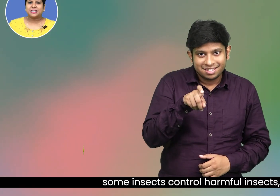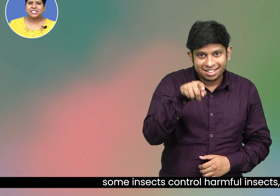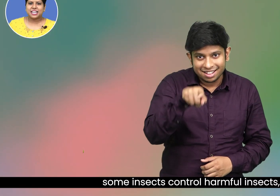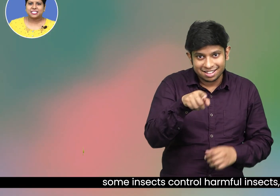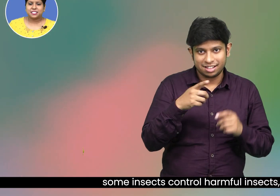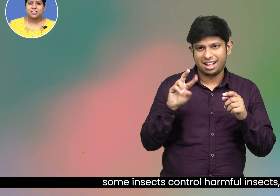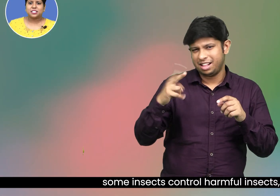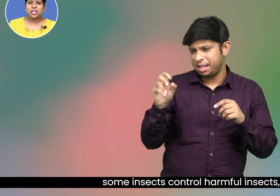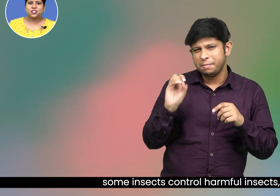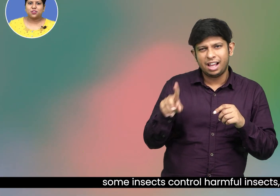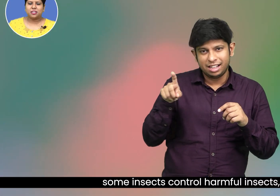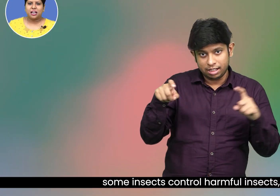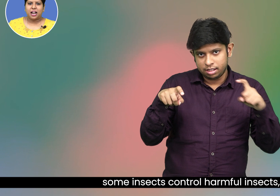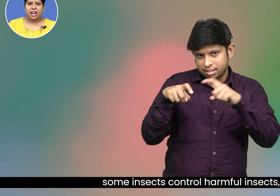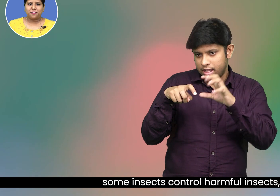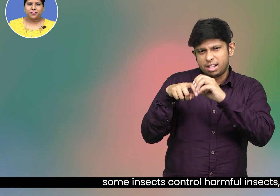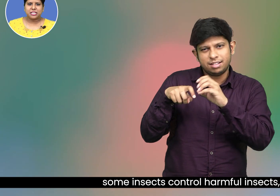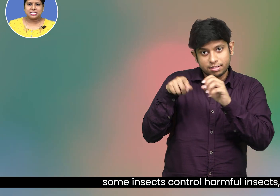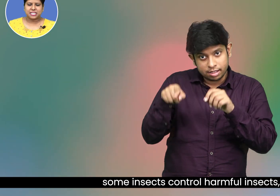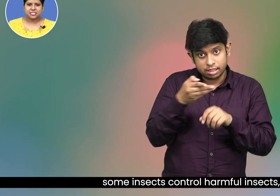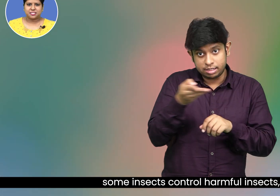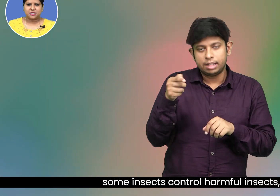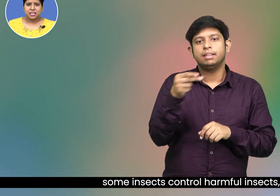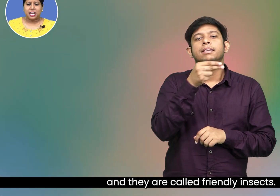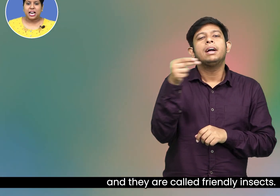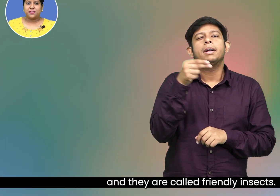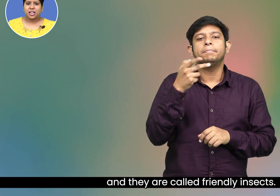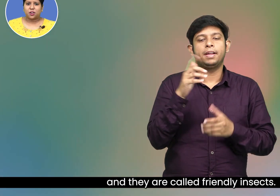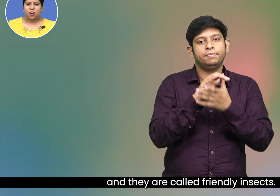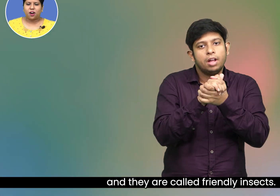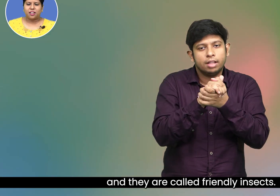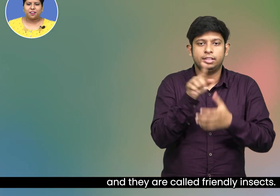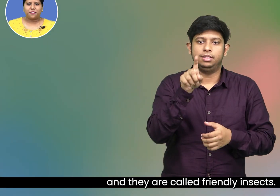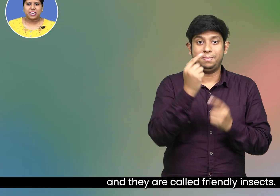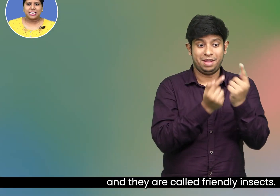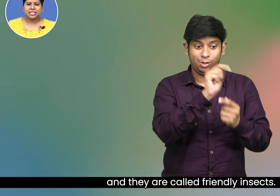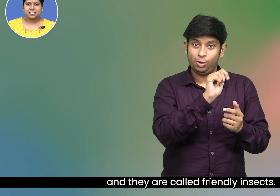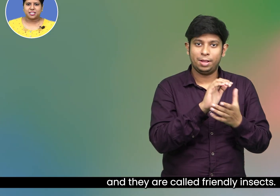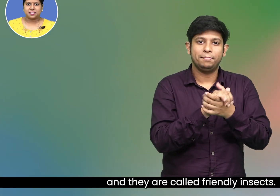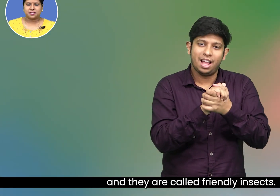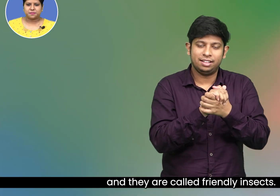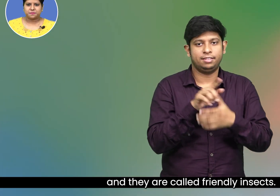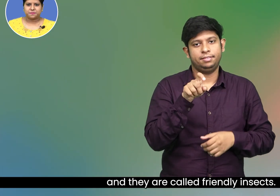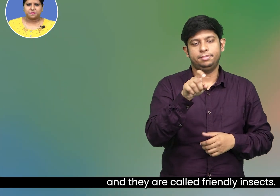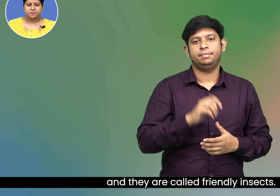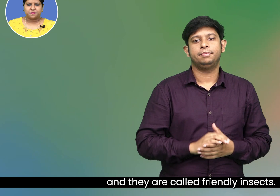Some insects control harmful insects and they are called friendly insects.